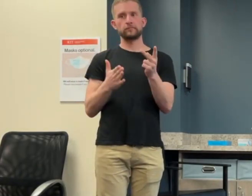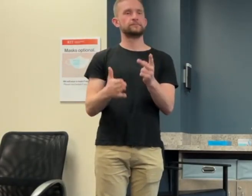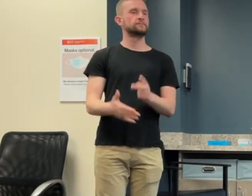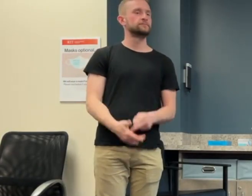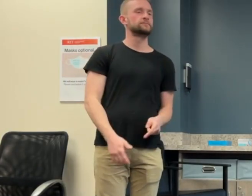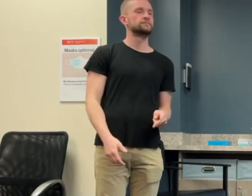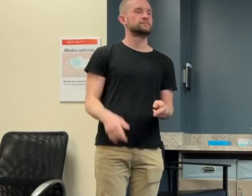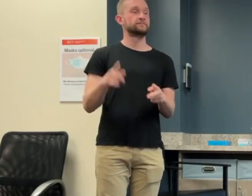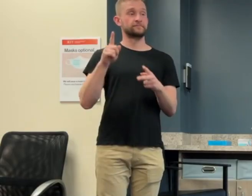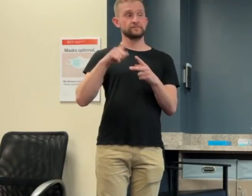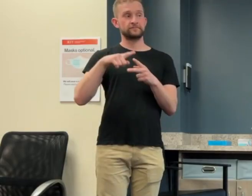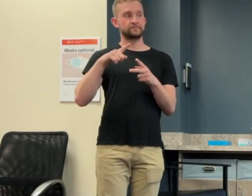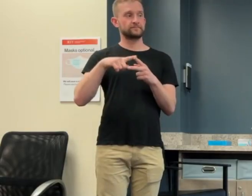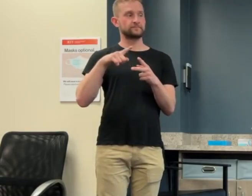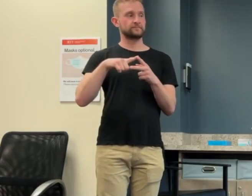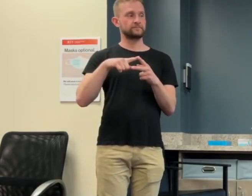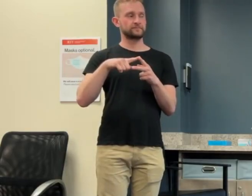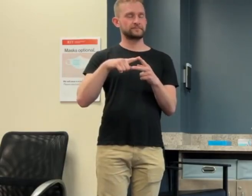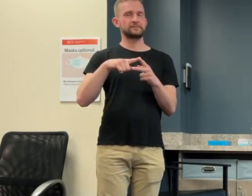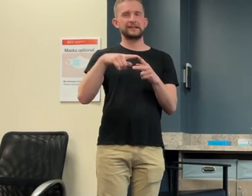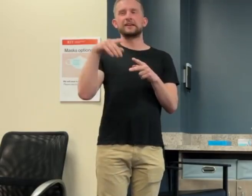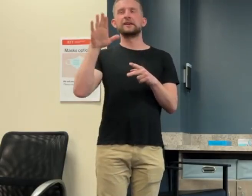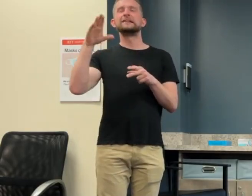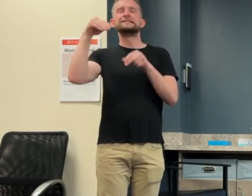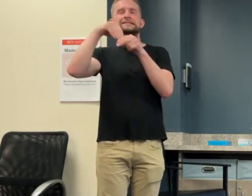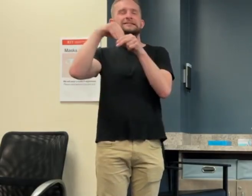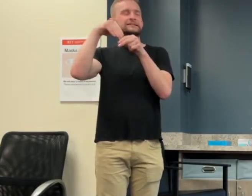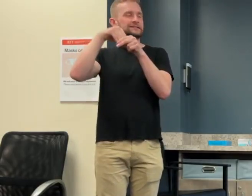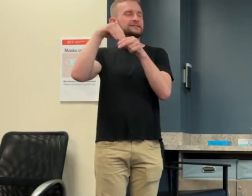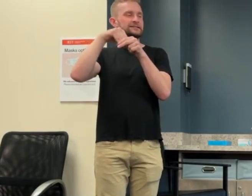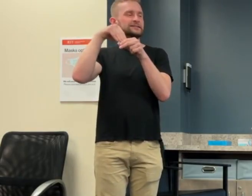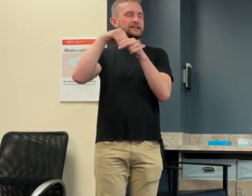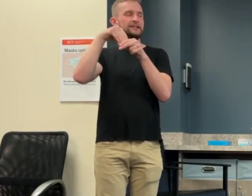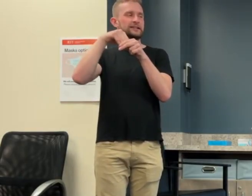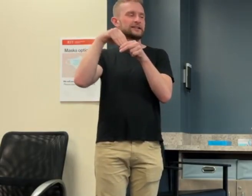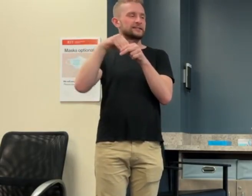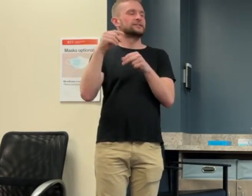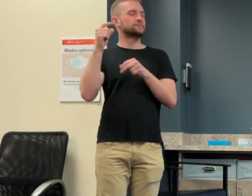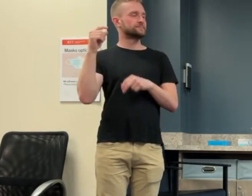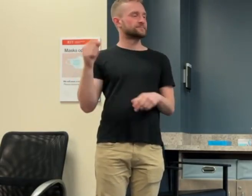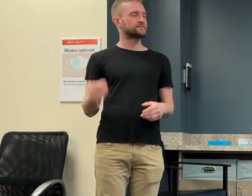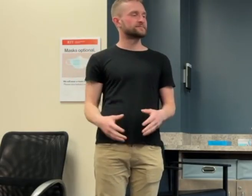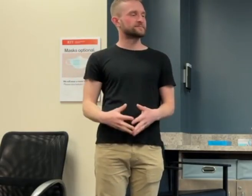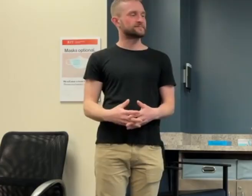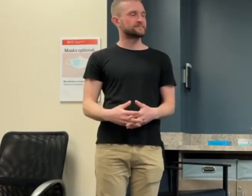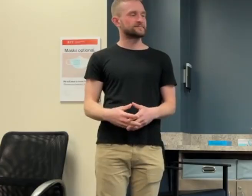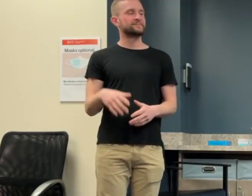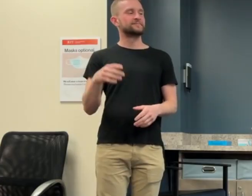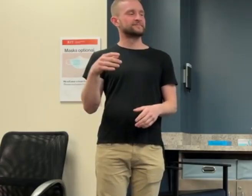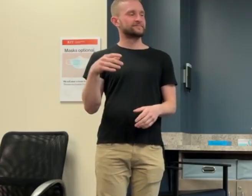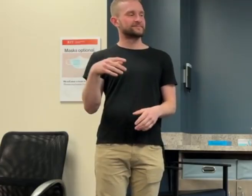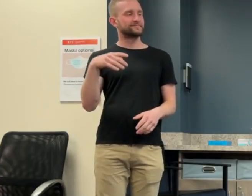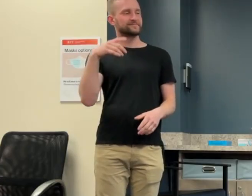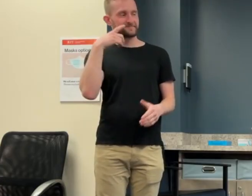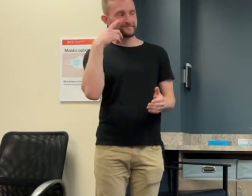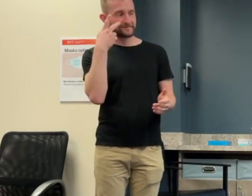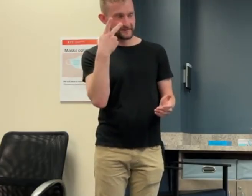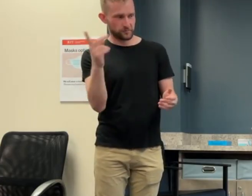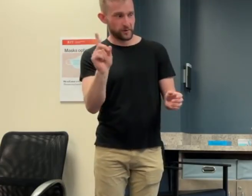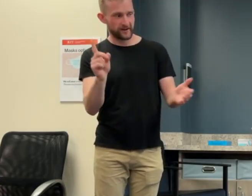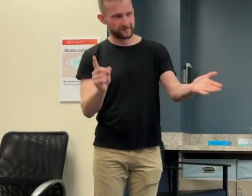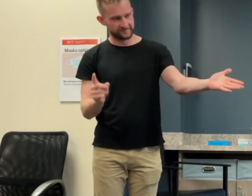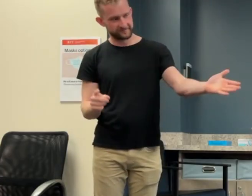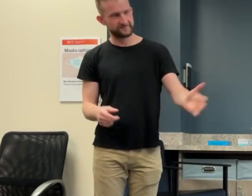an implanted section, which is the internal device, goes right here. And then there's